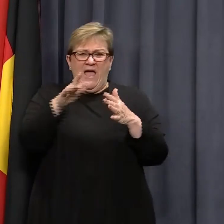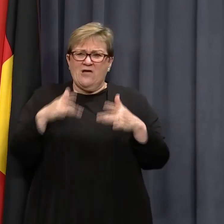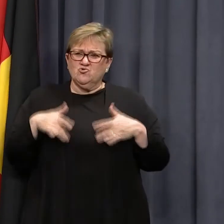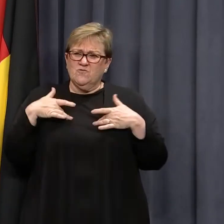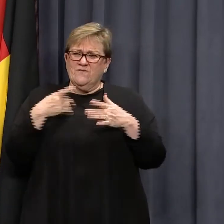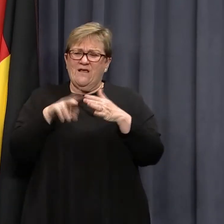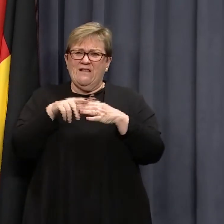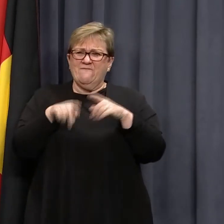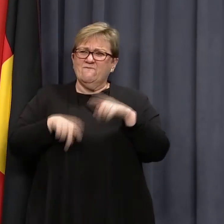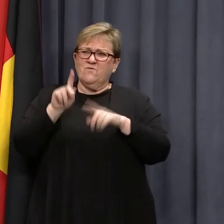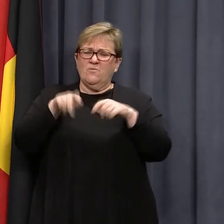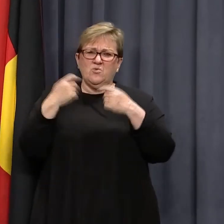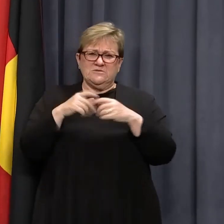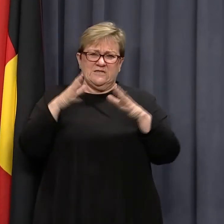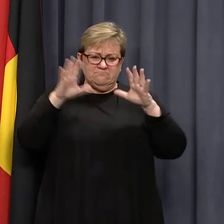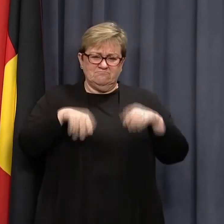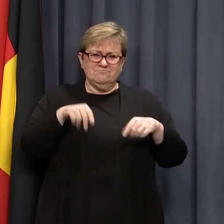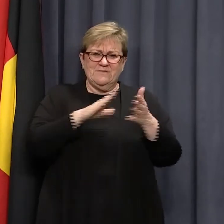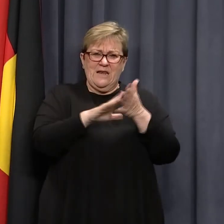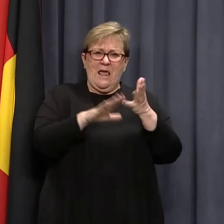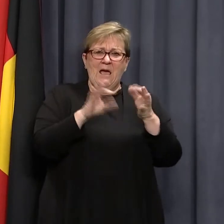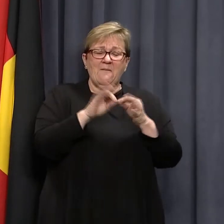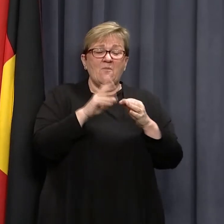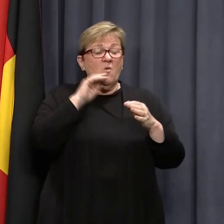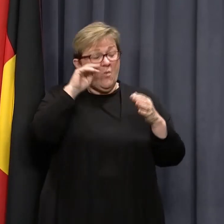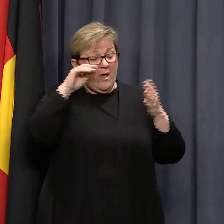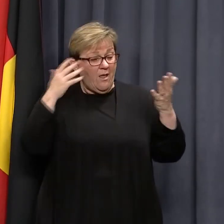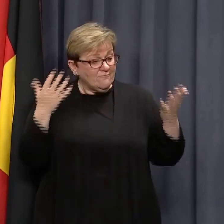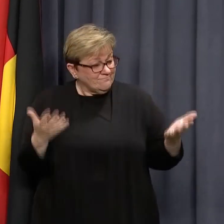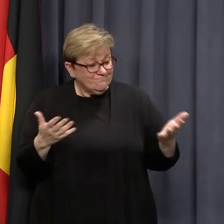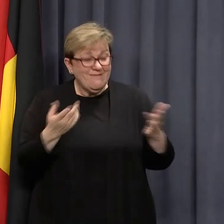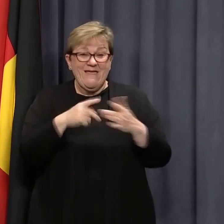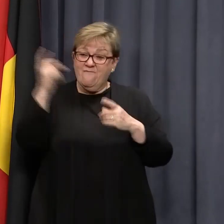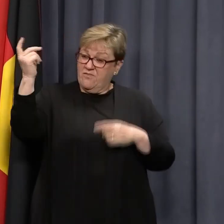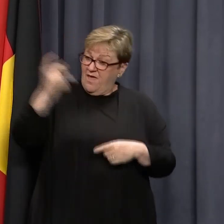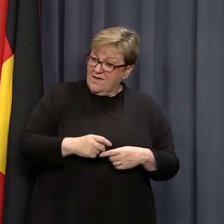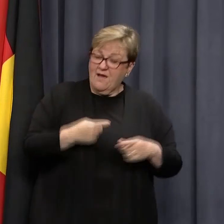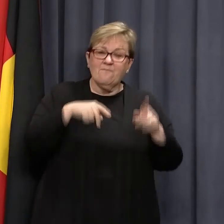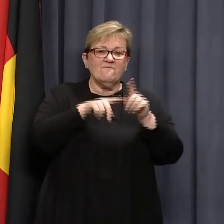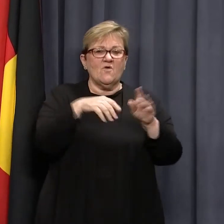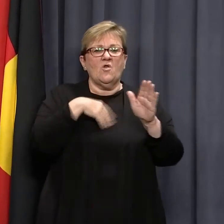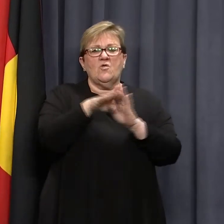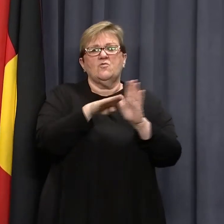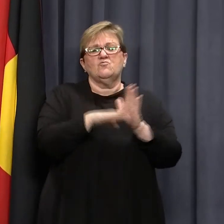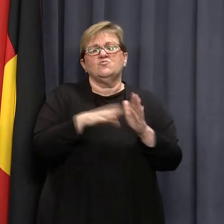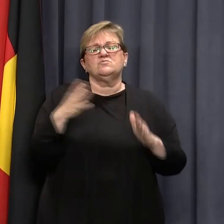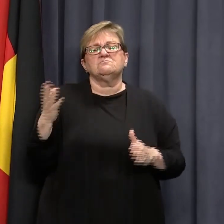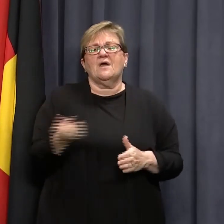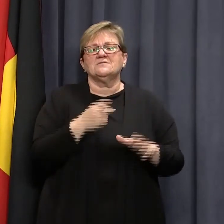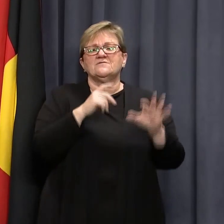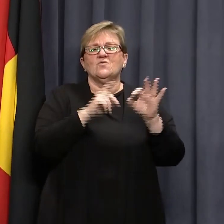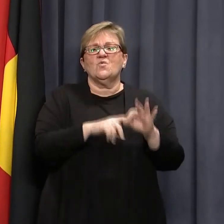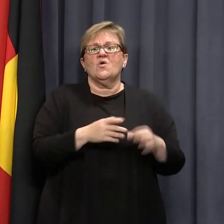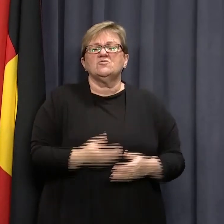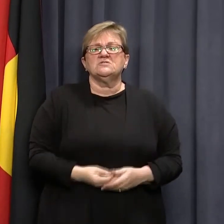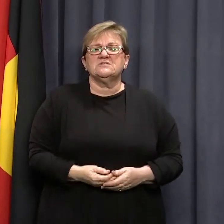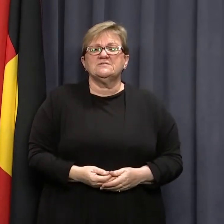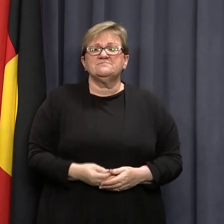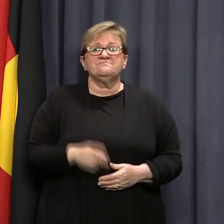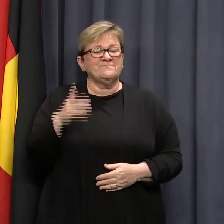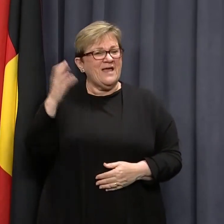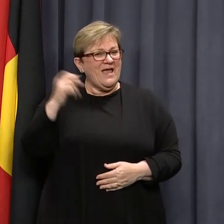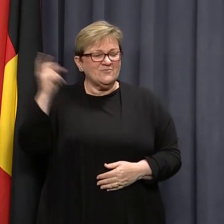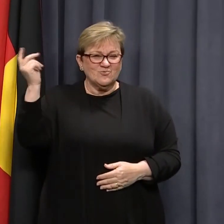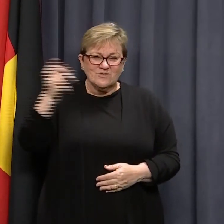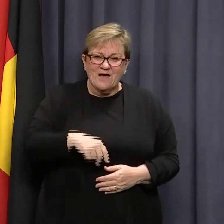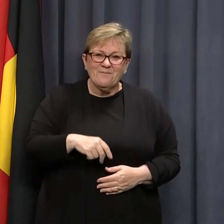here? Again, they would be required to abide by our quarantine requirements. So that means that they would have to